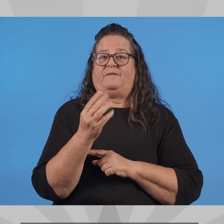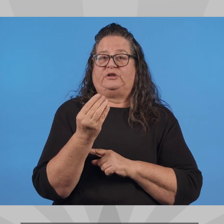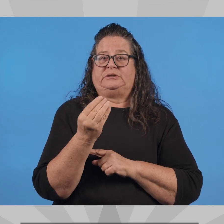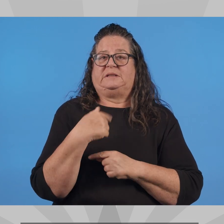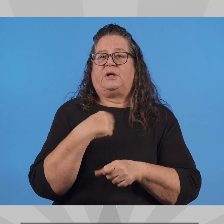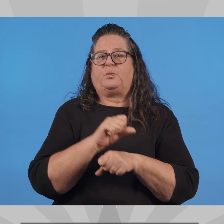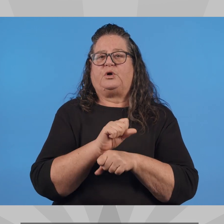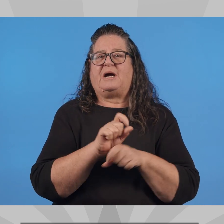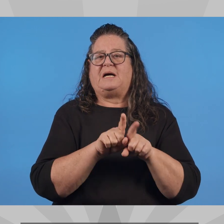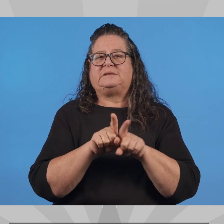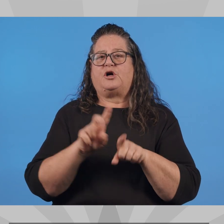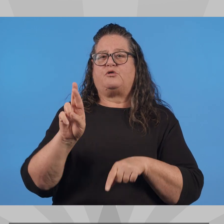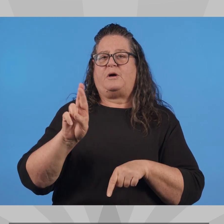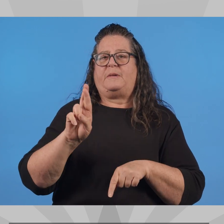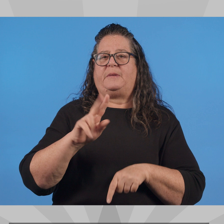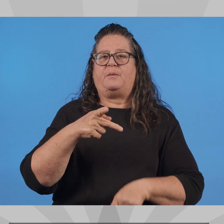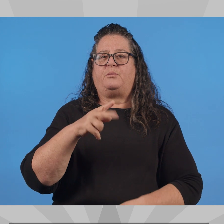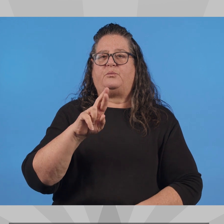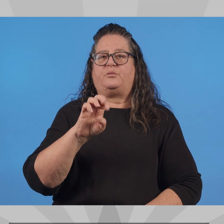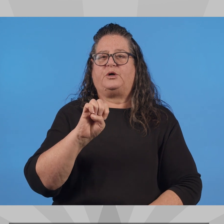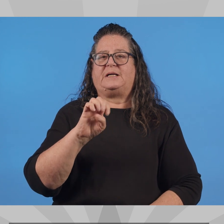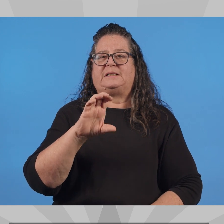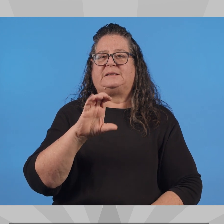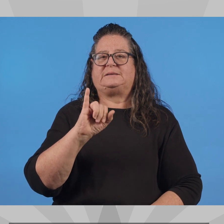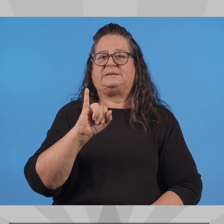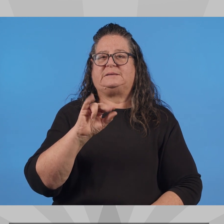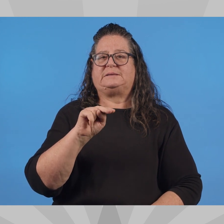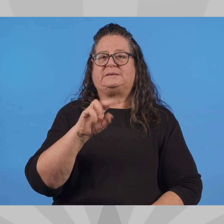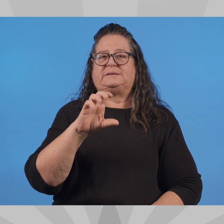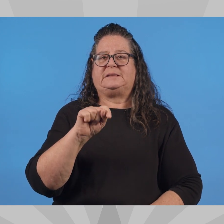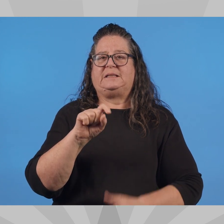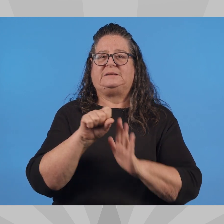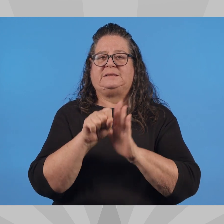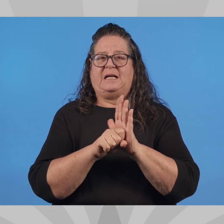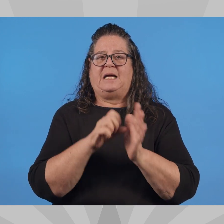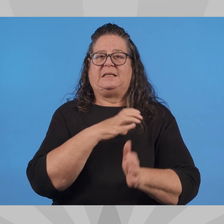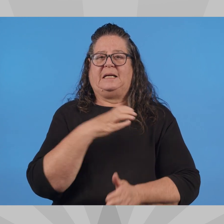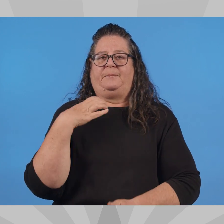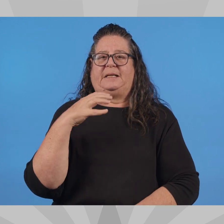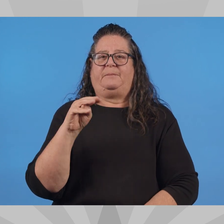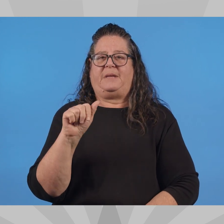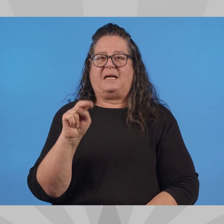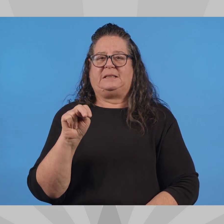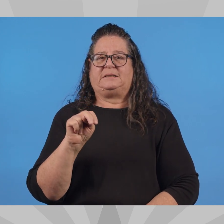Served as a Republican precinct and state committeeman since 2014.